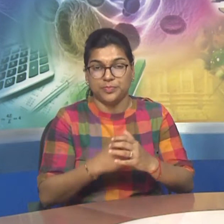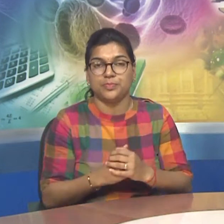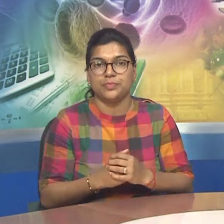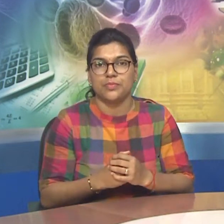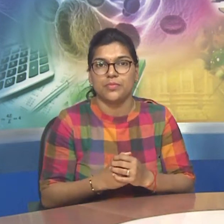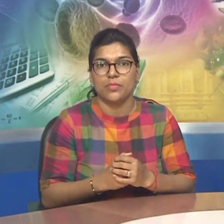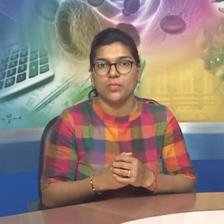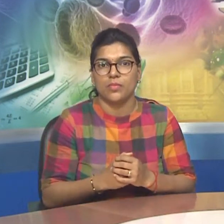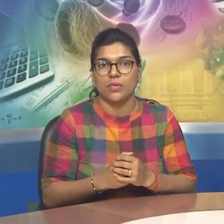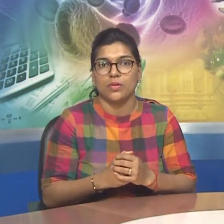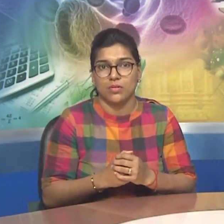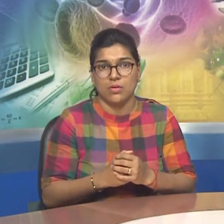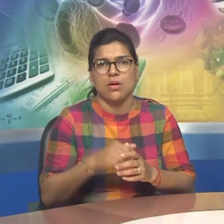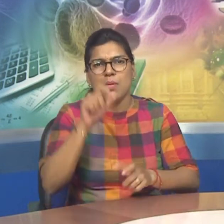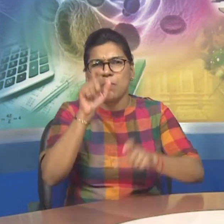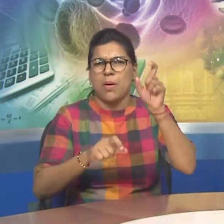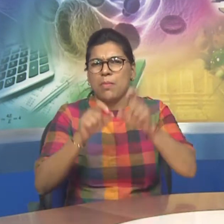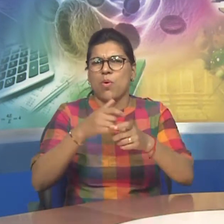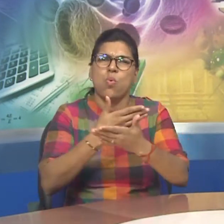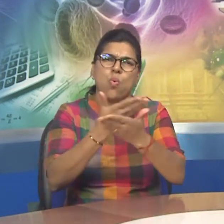Now there are some questions.